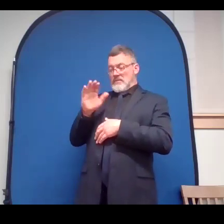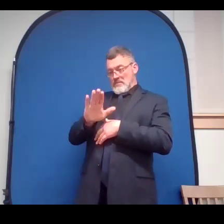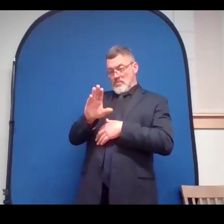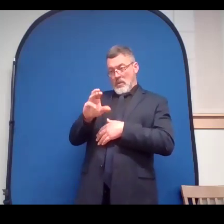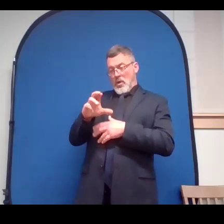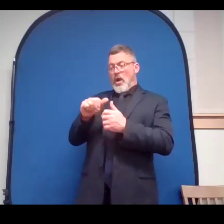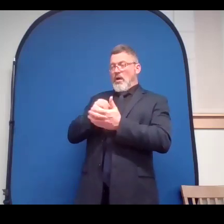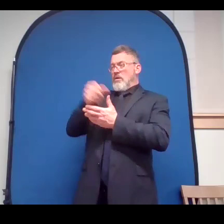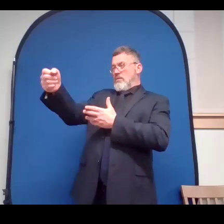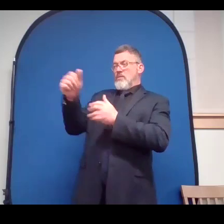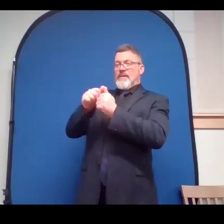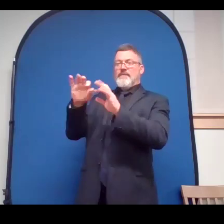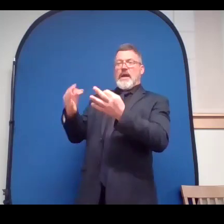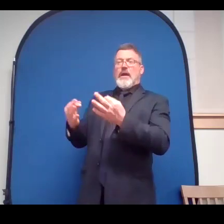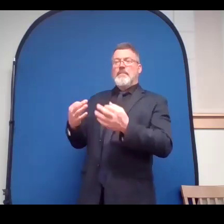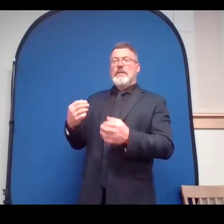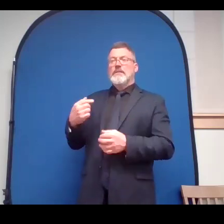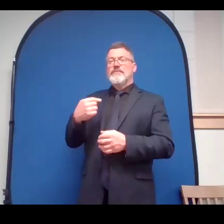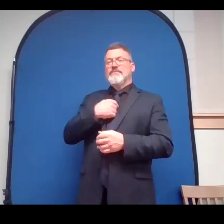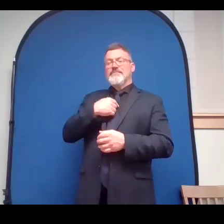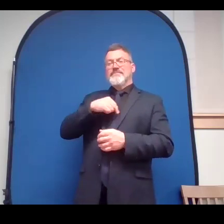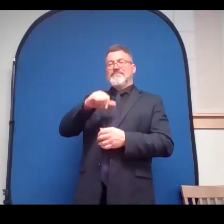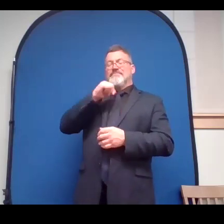but I did not necessarily speak to him regarding